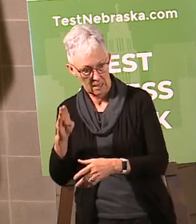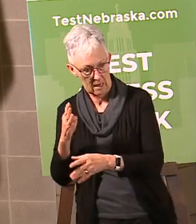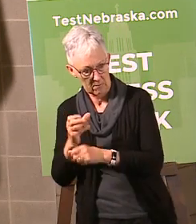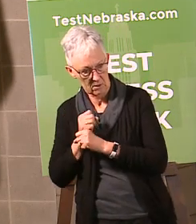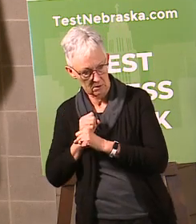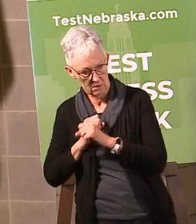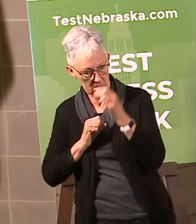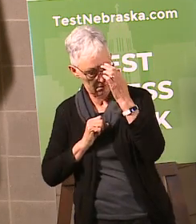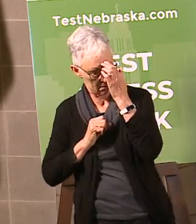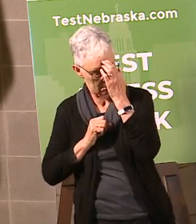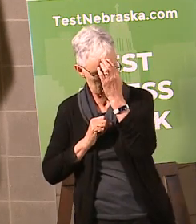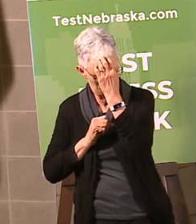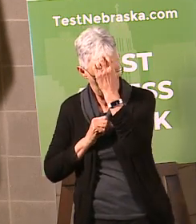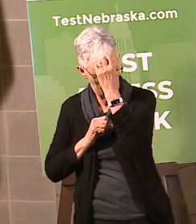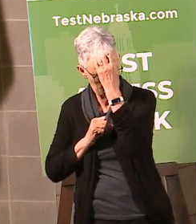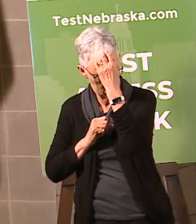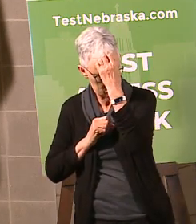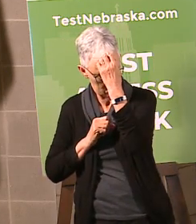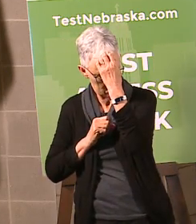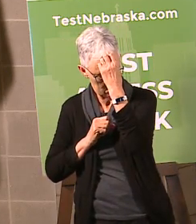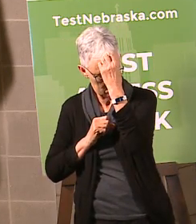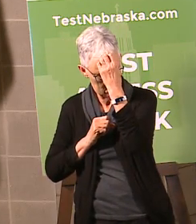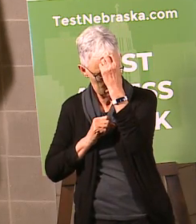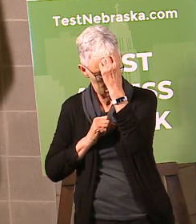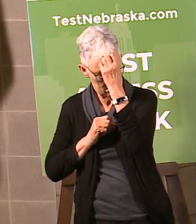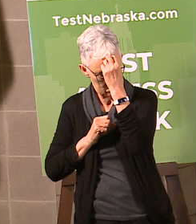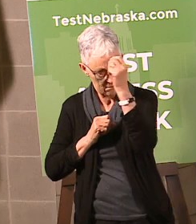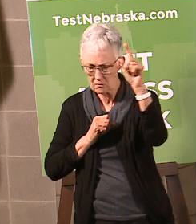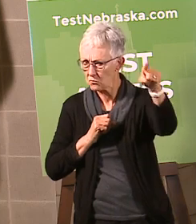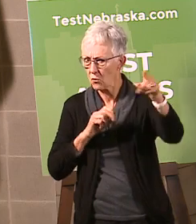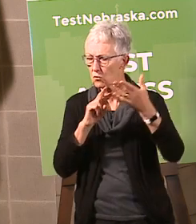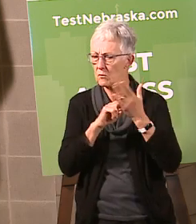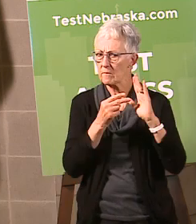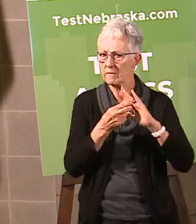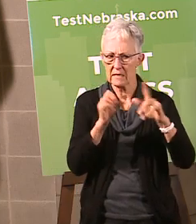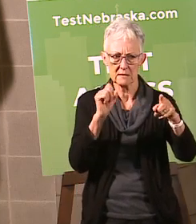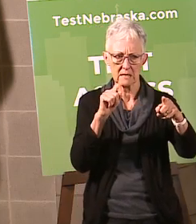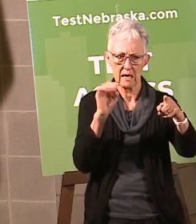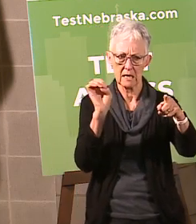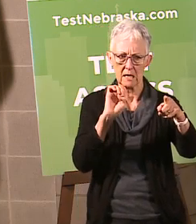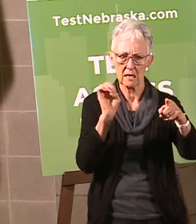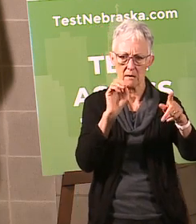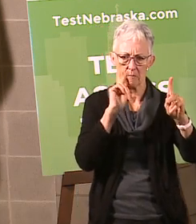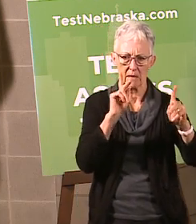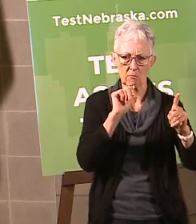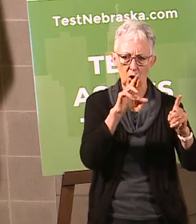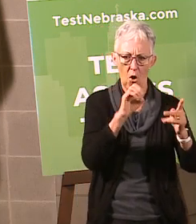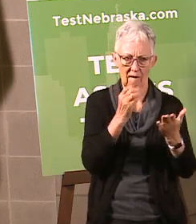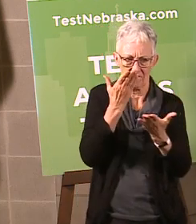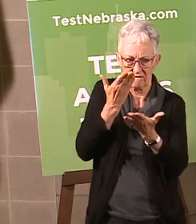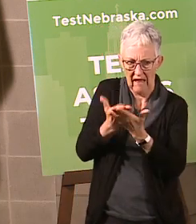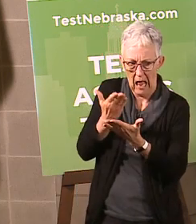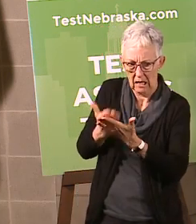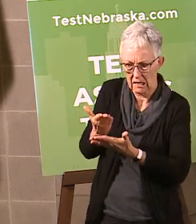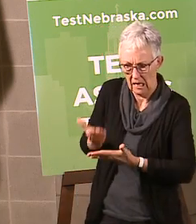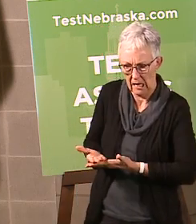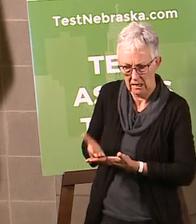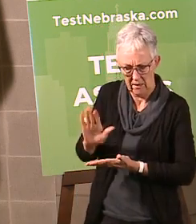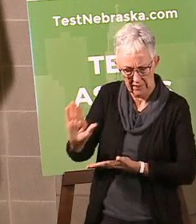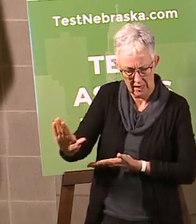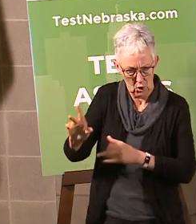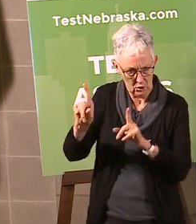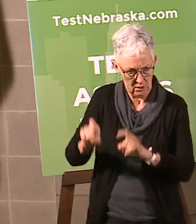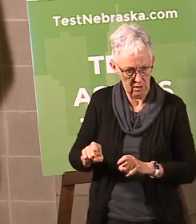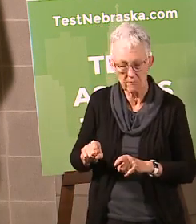so the St. Elizabeth's tests sound like they're being validated by St. Elizabeth people. Am I getting something wrong here? So what happens is the Public